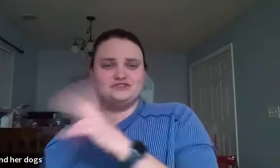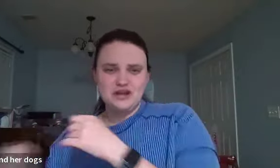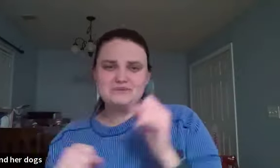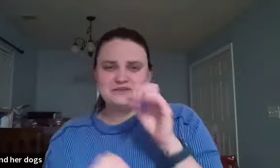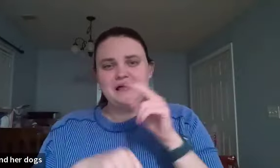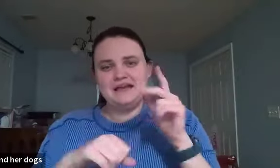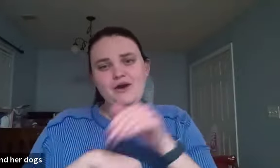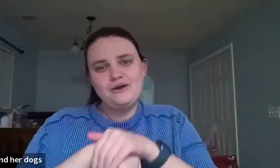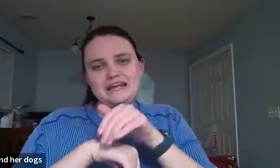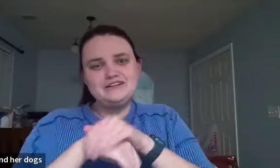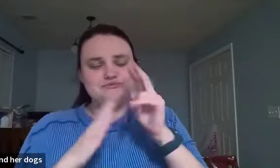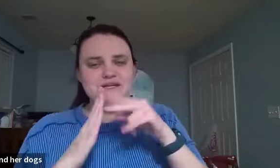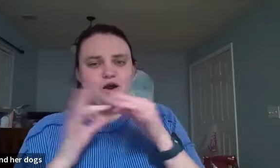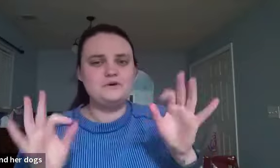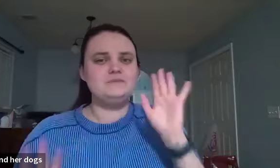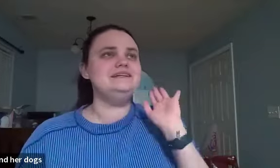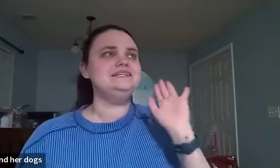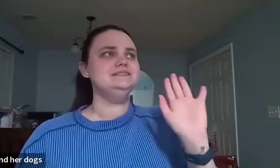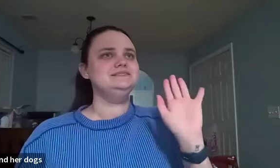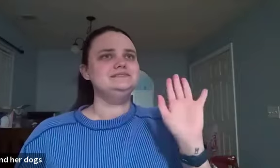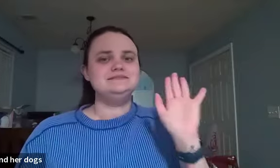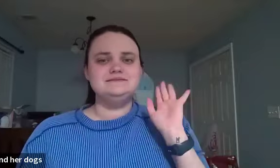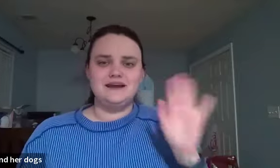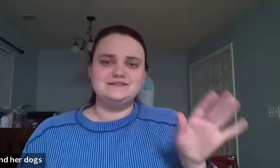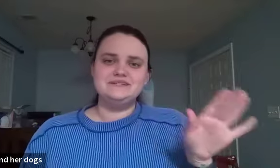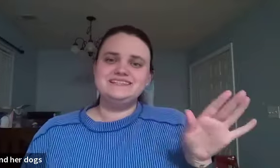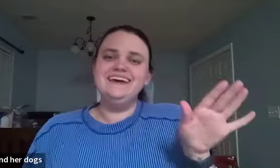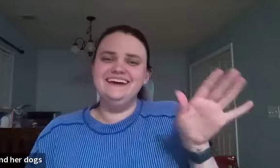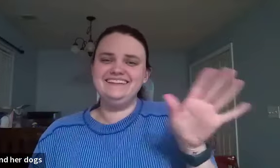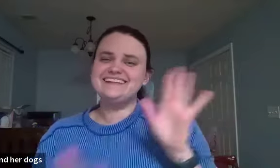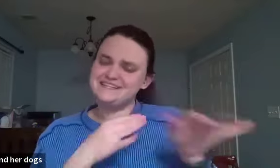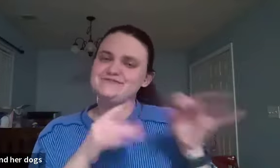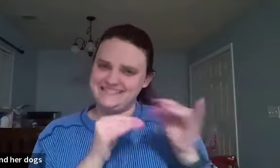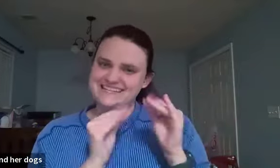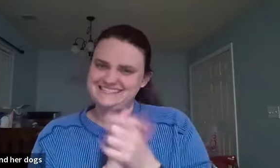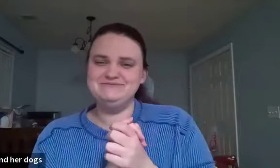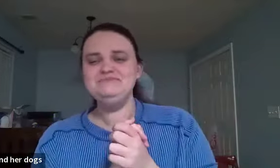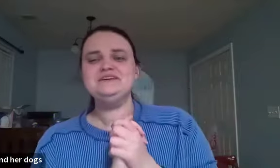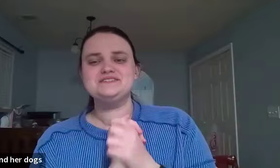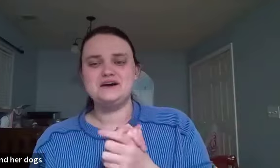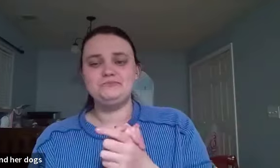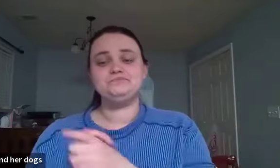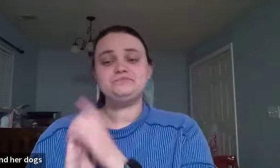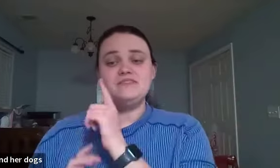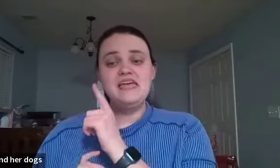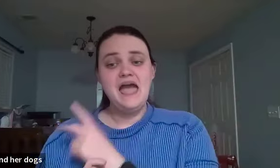they'll try to bring their like English reading homework. I'm like, guys, please, let's fix this. So